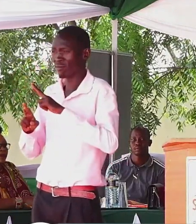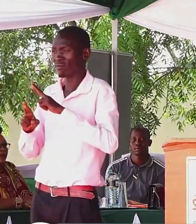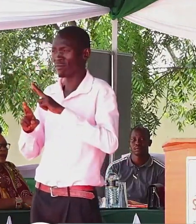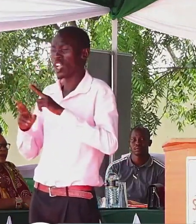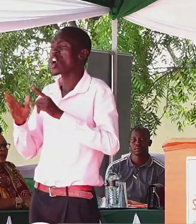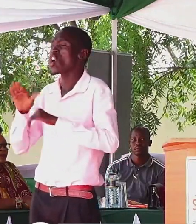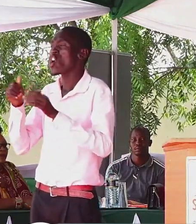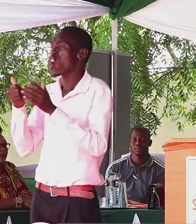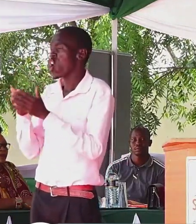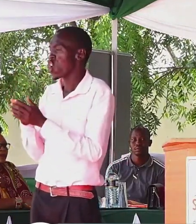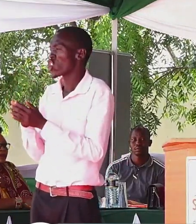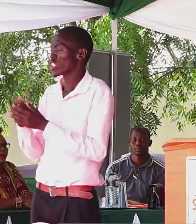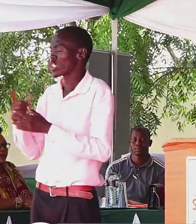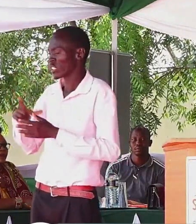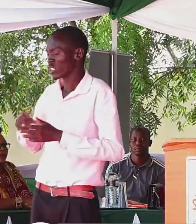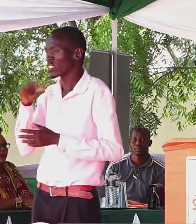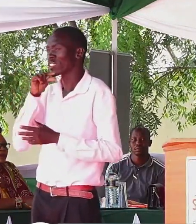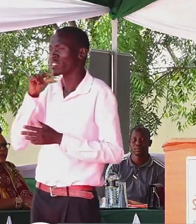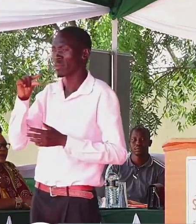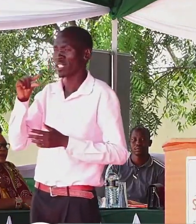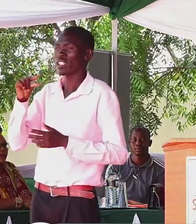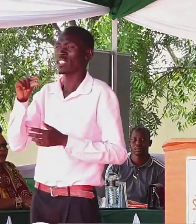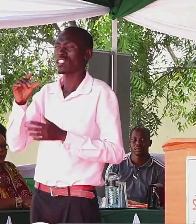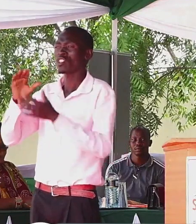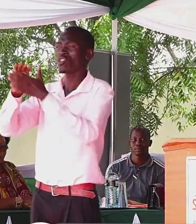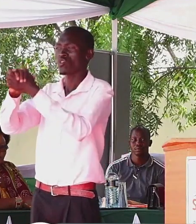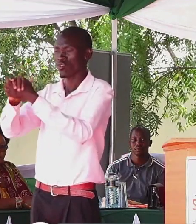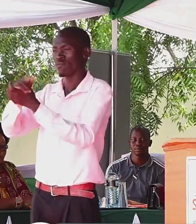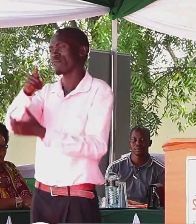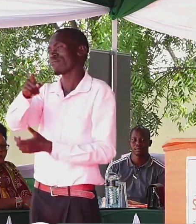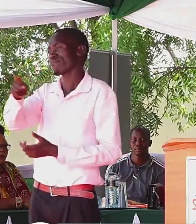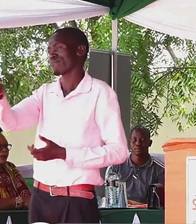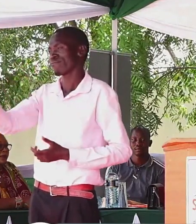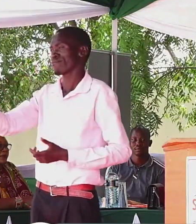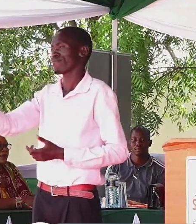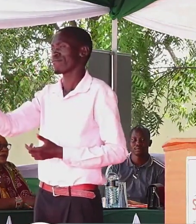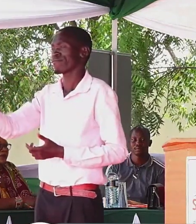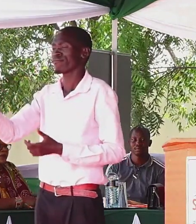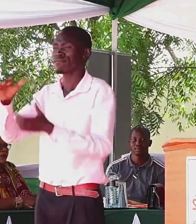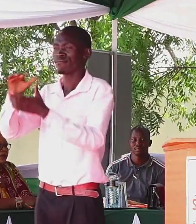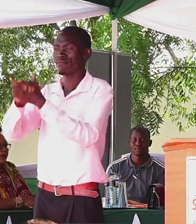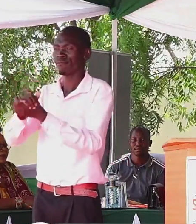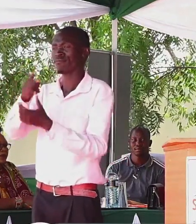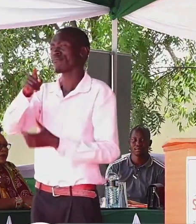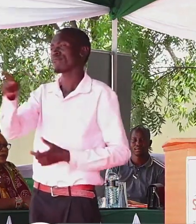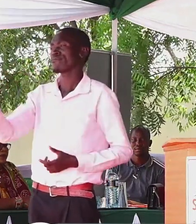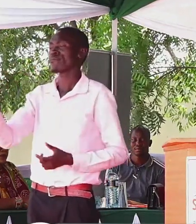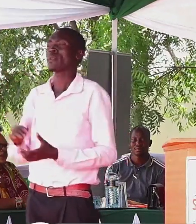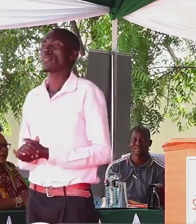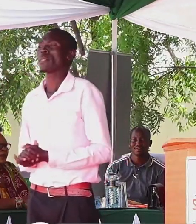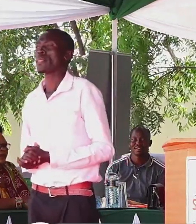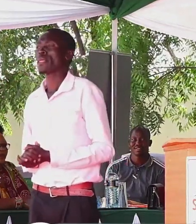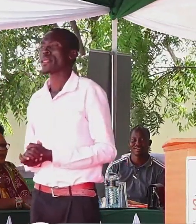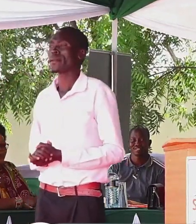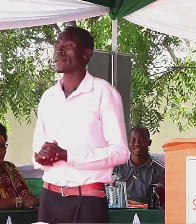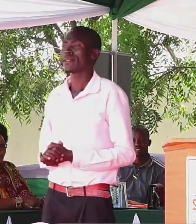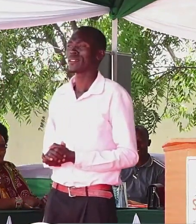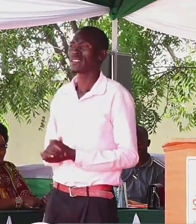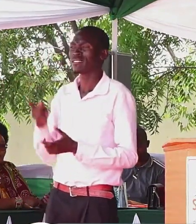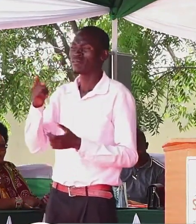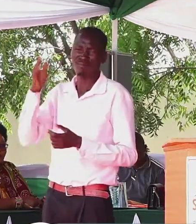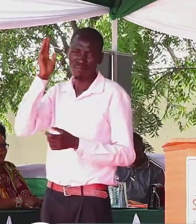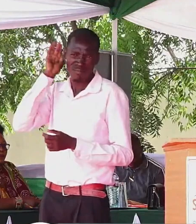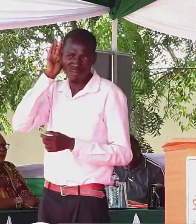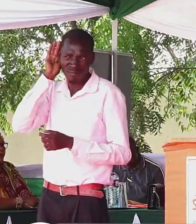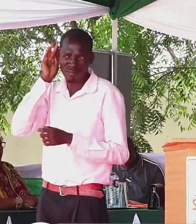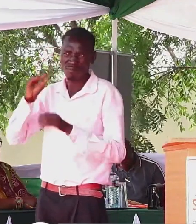and gentlemen, Jawara, Mata, nasikia mmefunzwa